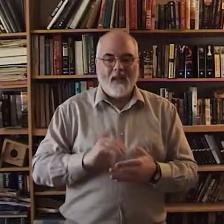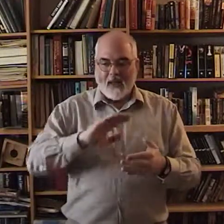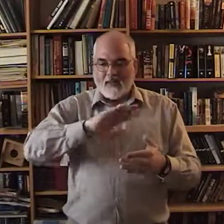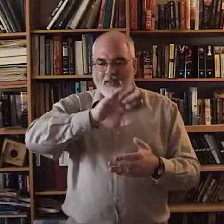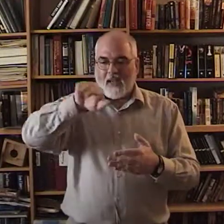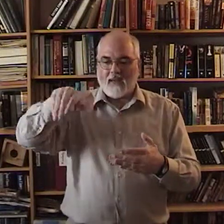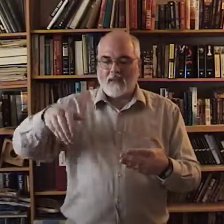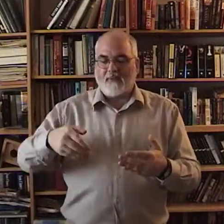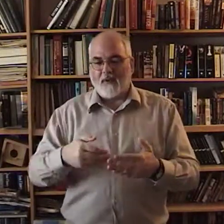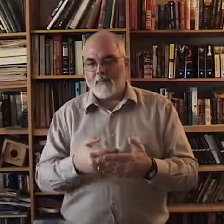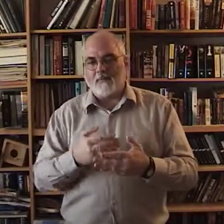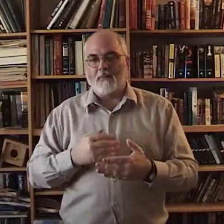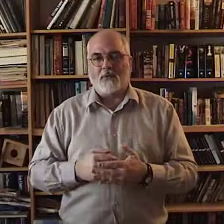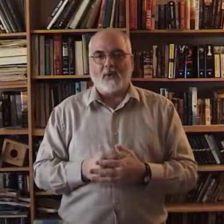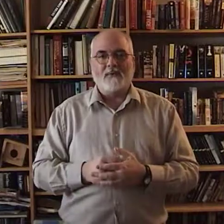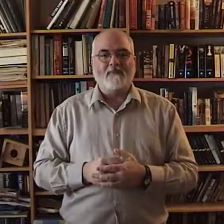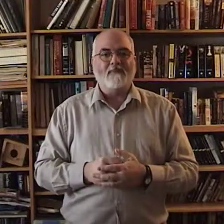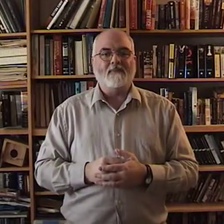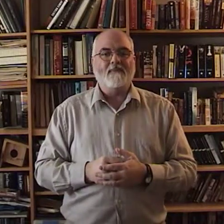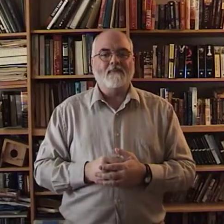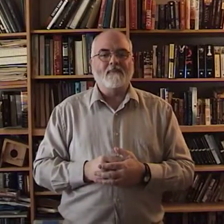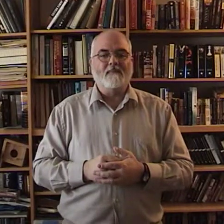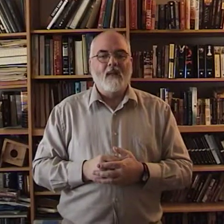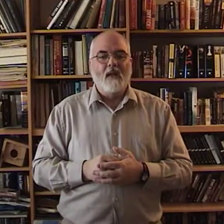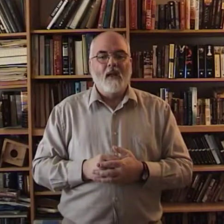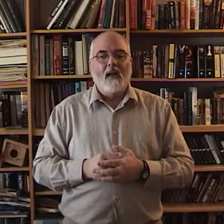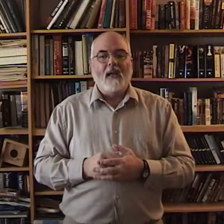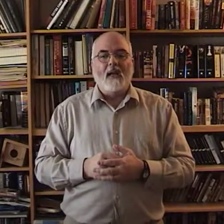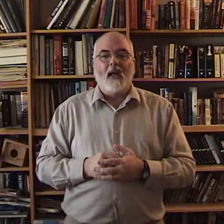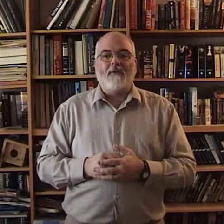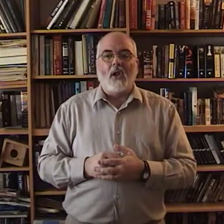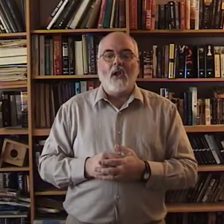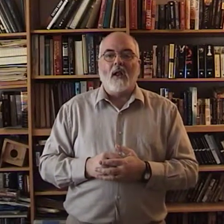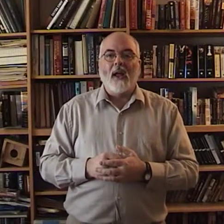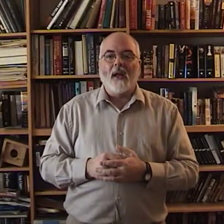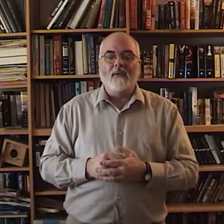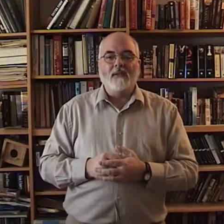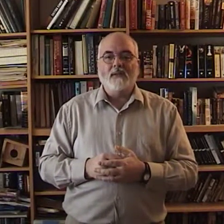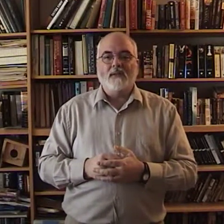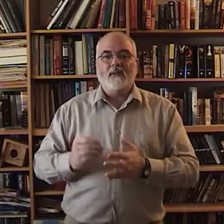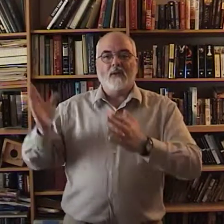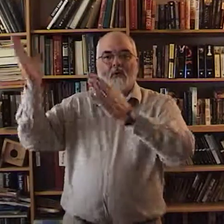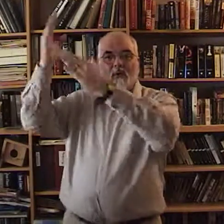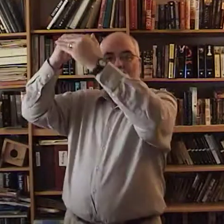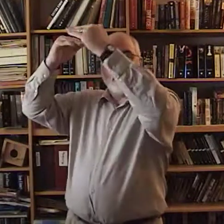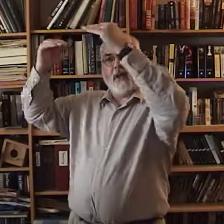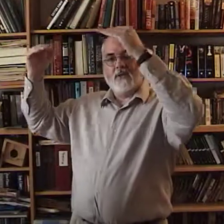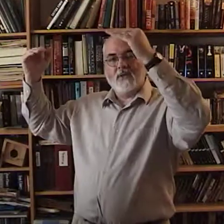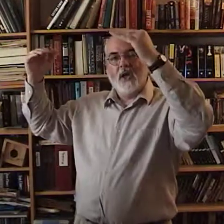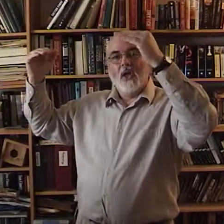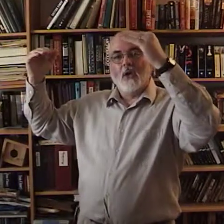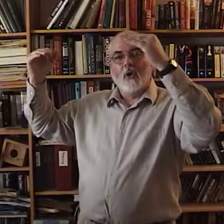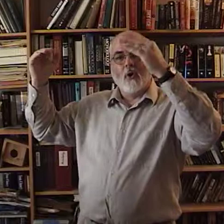And this hand does a flip of some sort. He left all heavens, we already did heavens, glory,